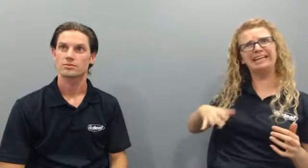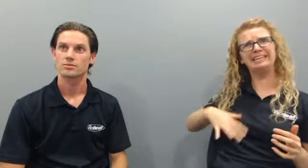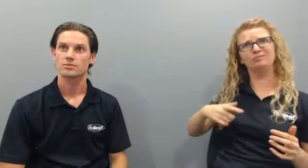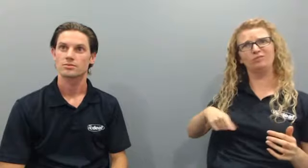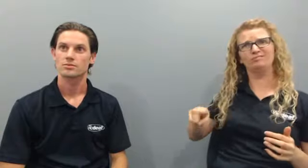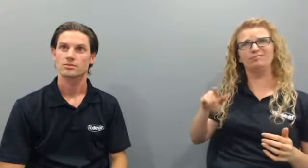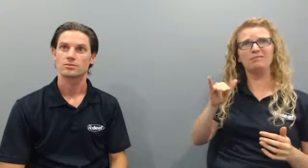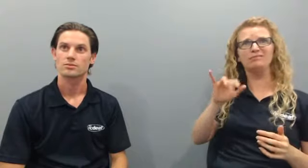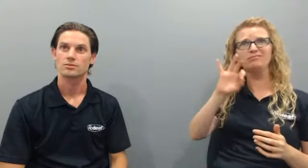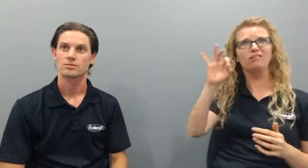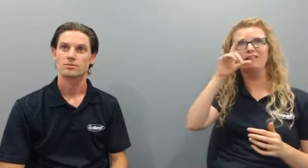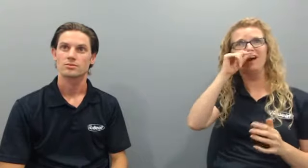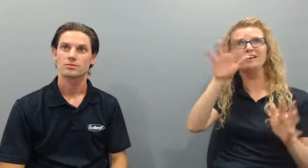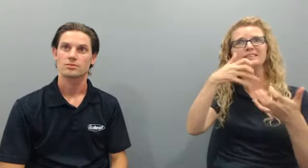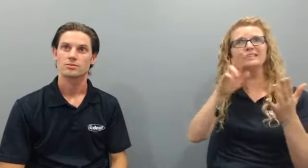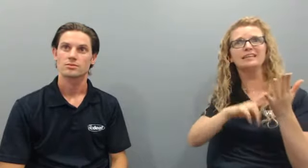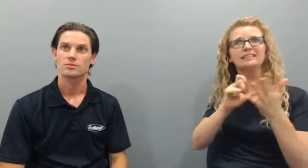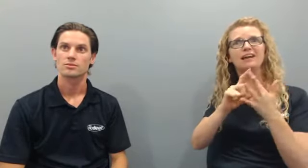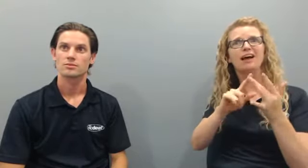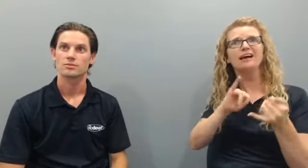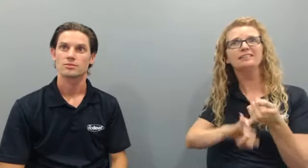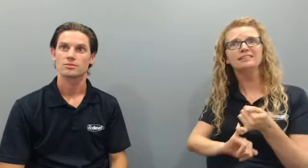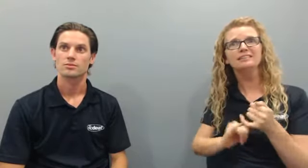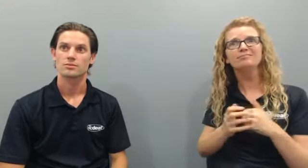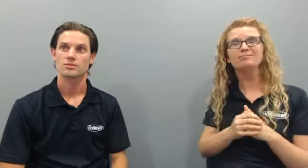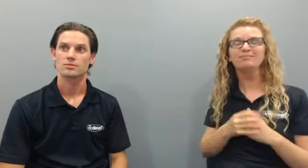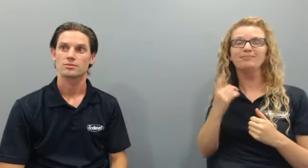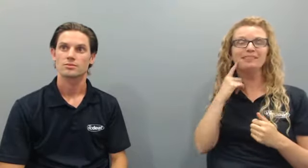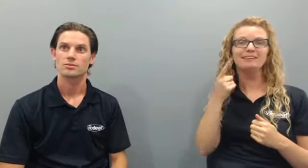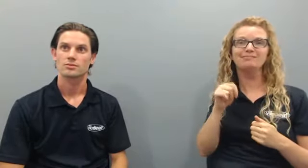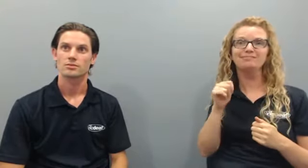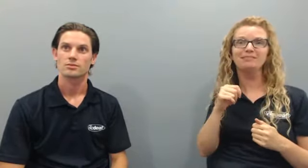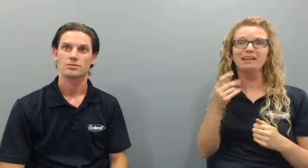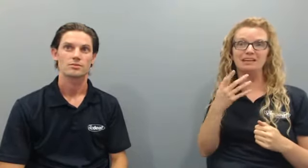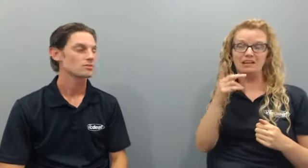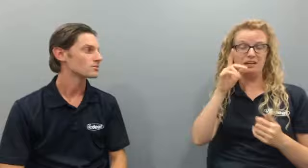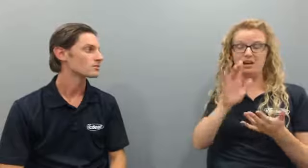for her, because she may not be able to have access to the NDIS.